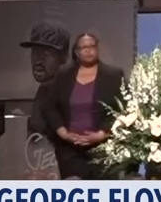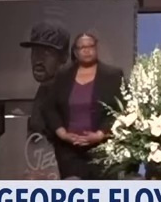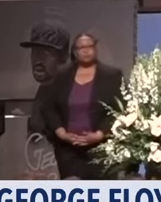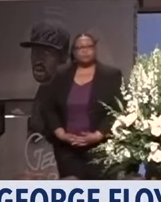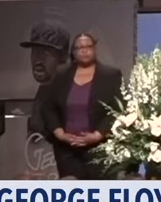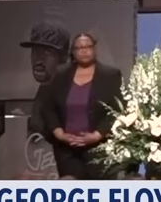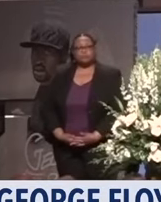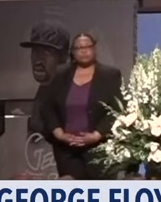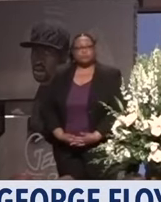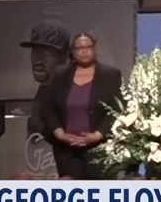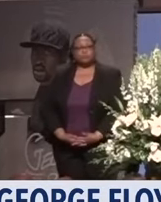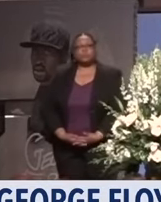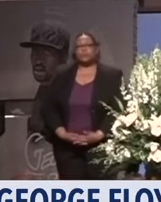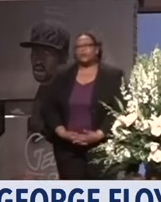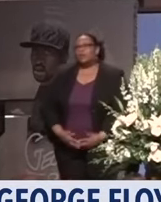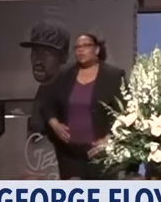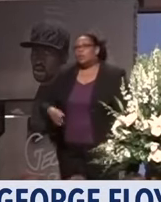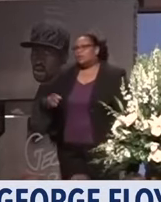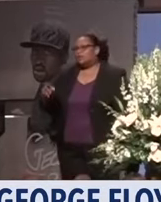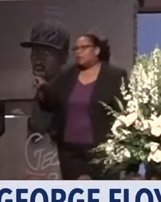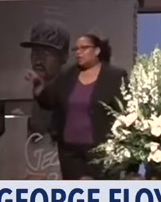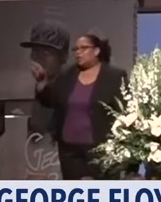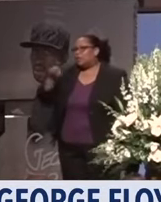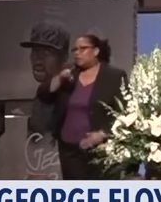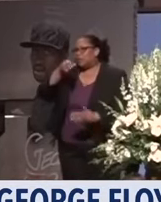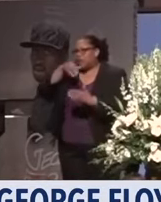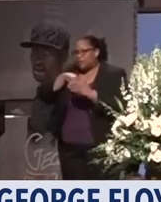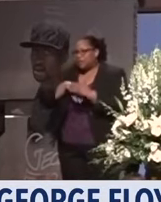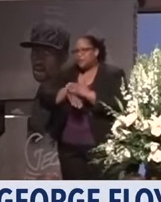Send your strength over you